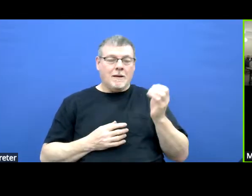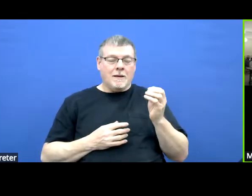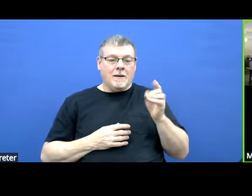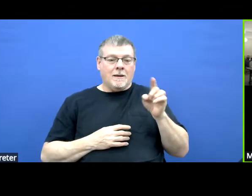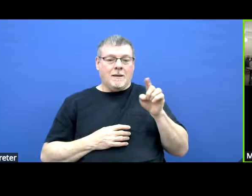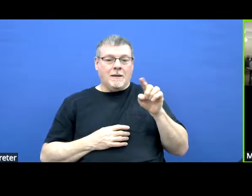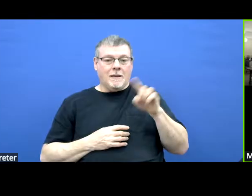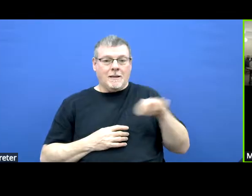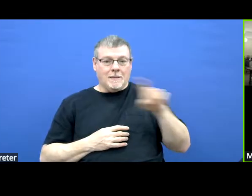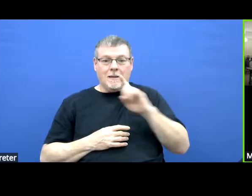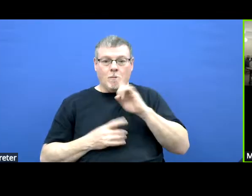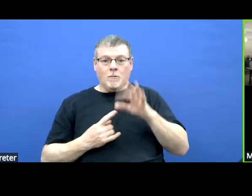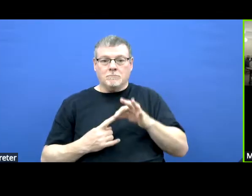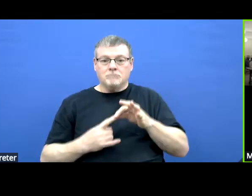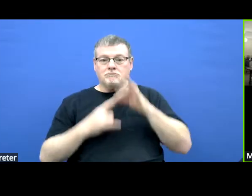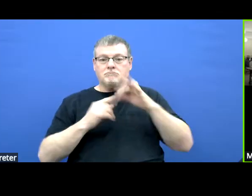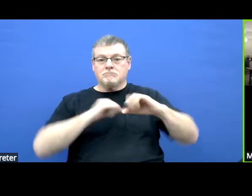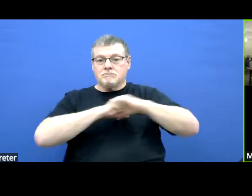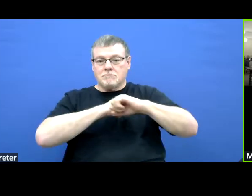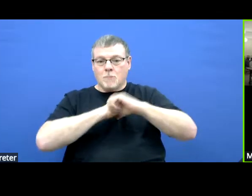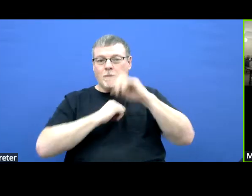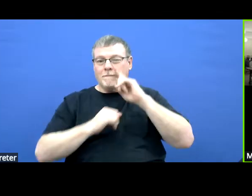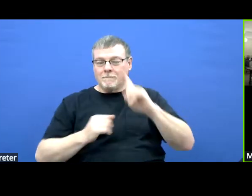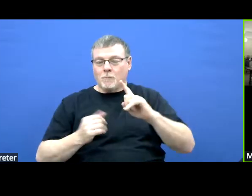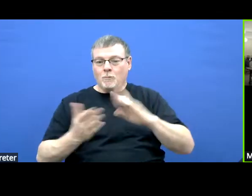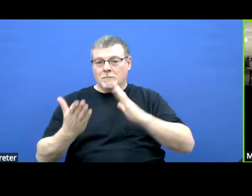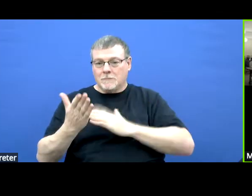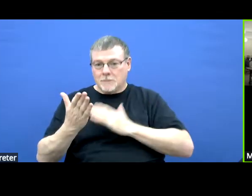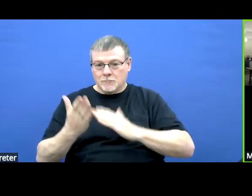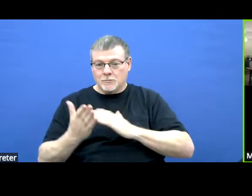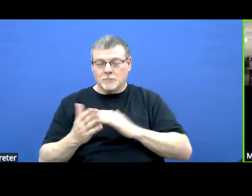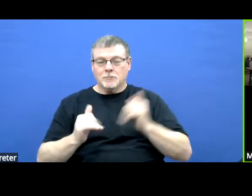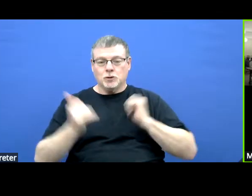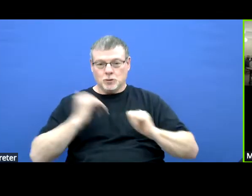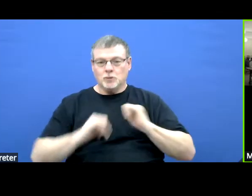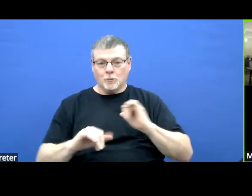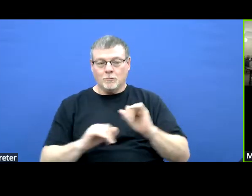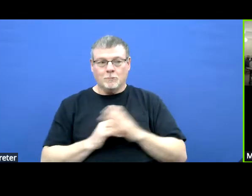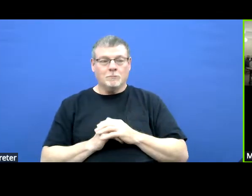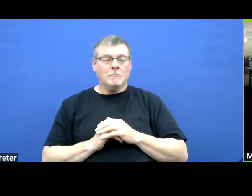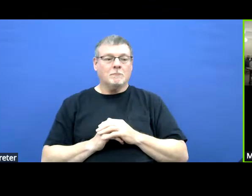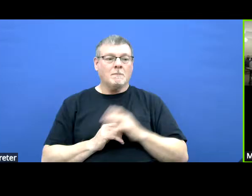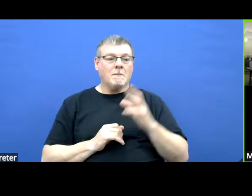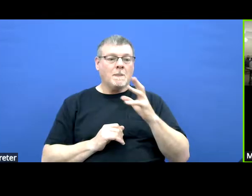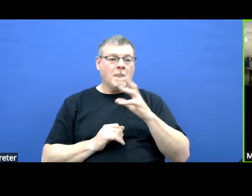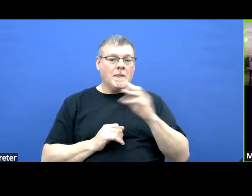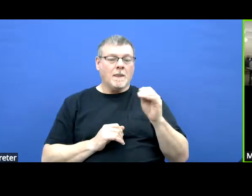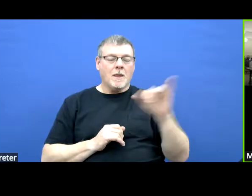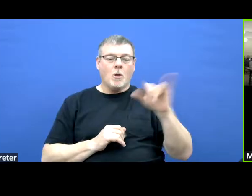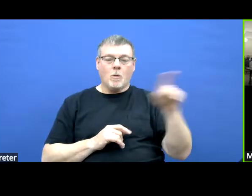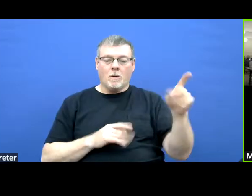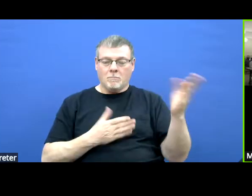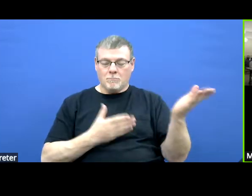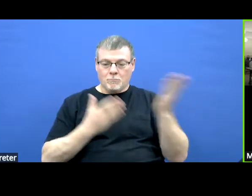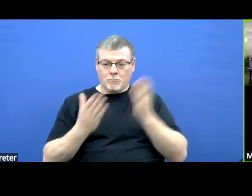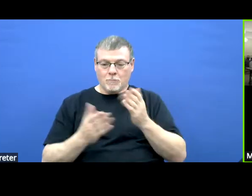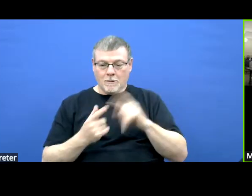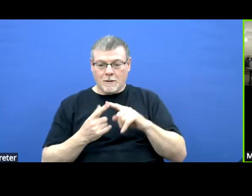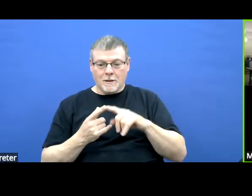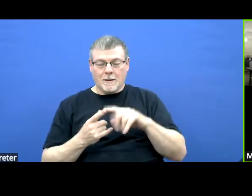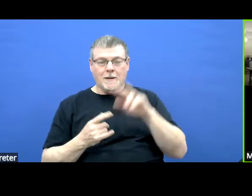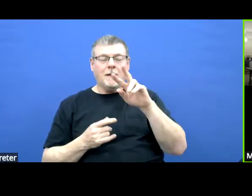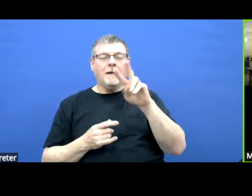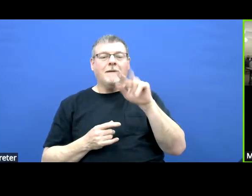the exclusive promoters for concerts and shows. Like they're also the ones who brought the Van Gogh